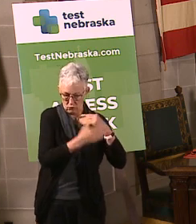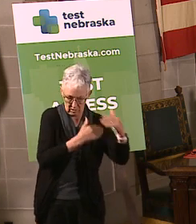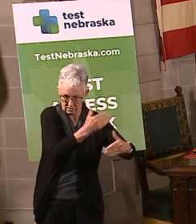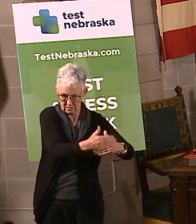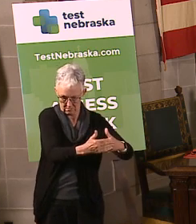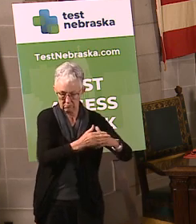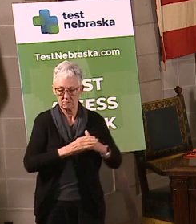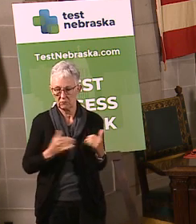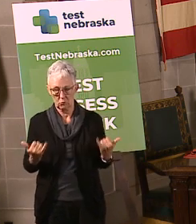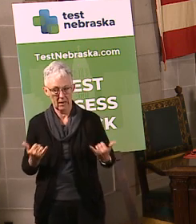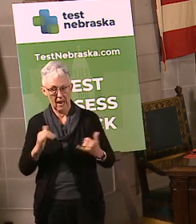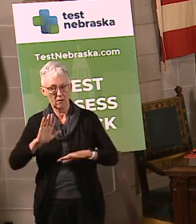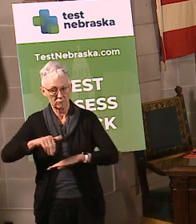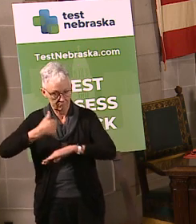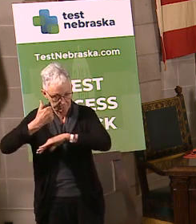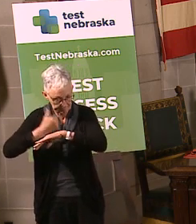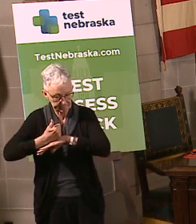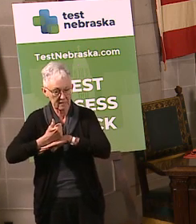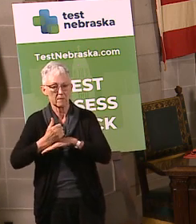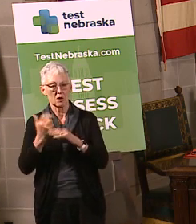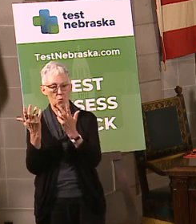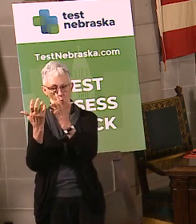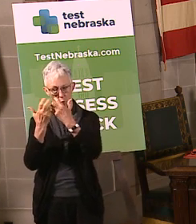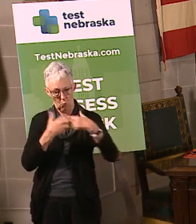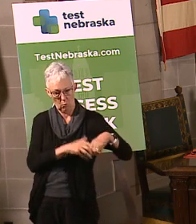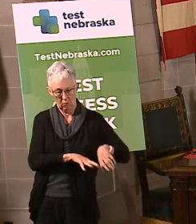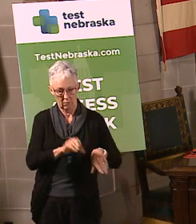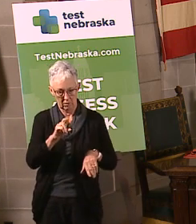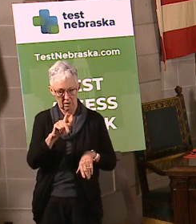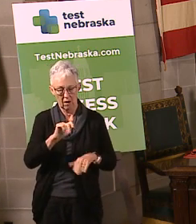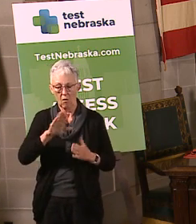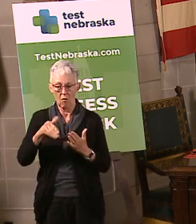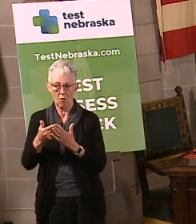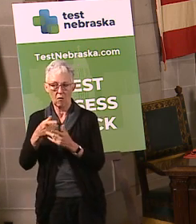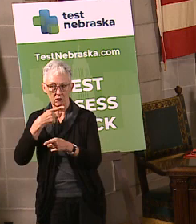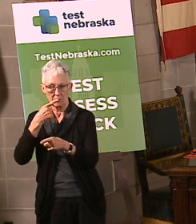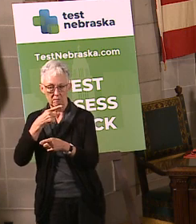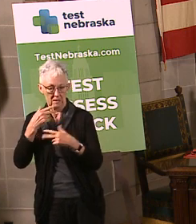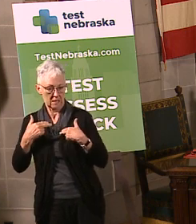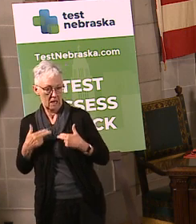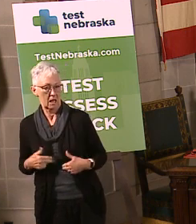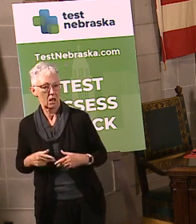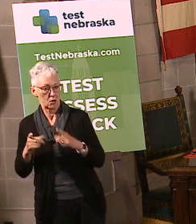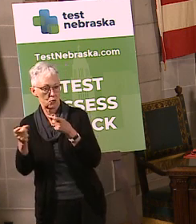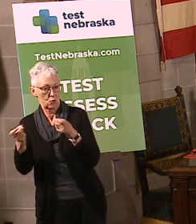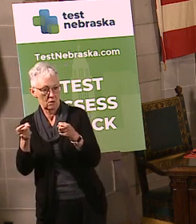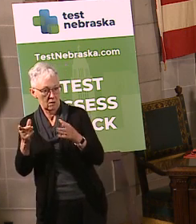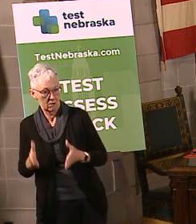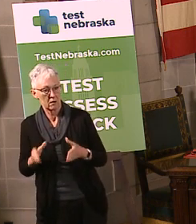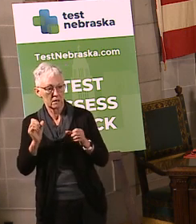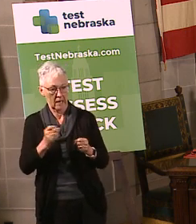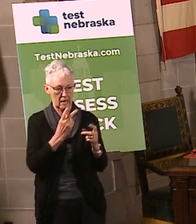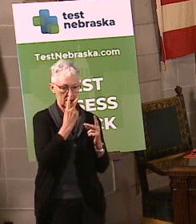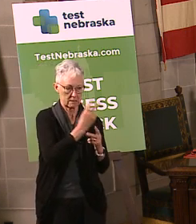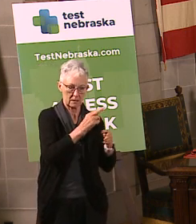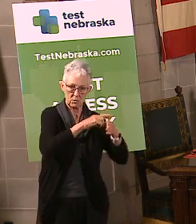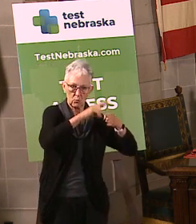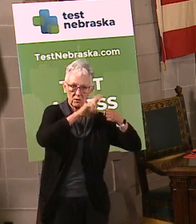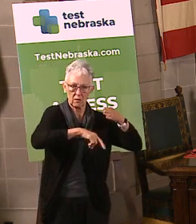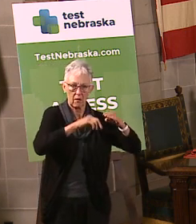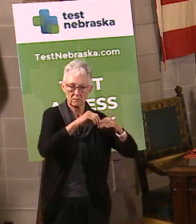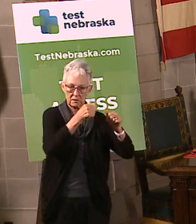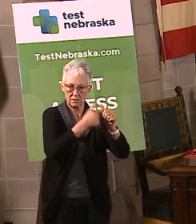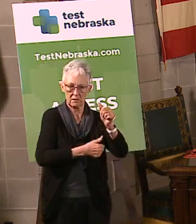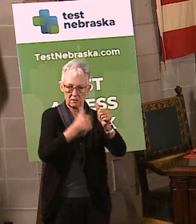all in place. So starting last night, the public health directors will be able to see those lab results. So people